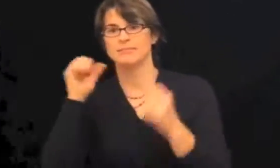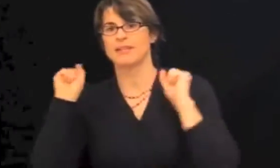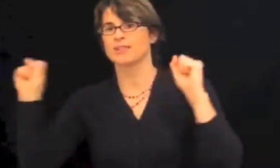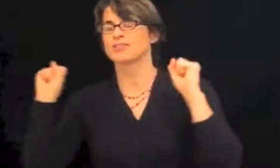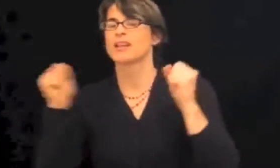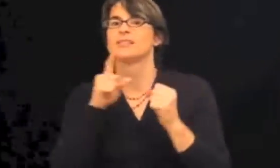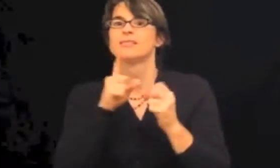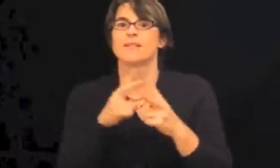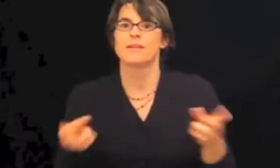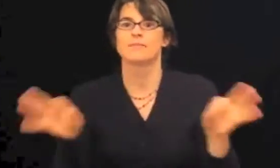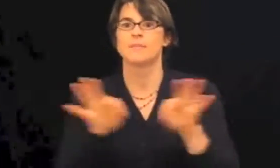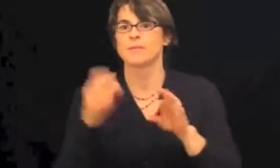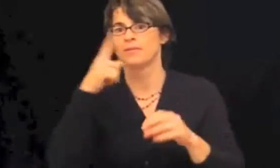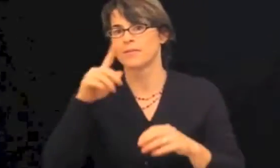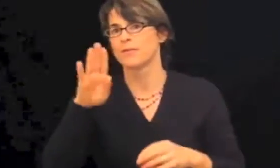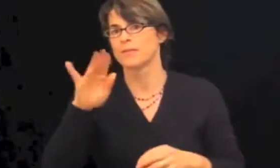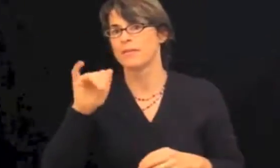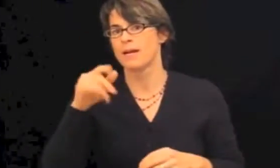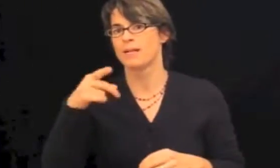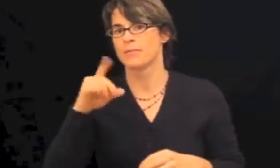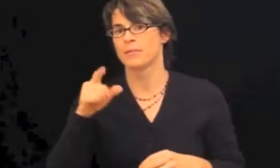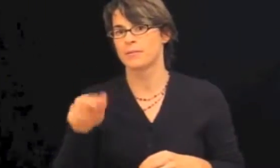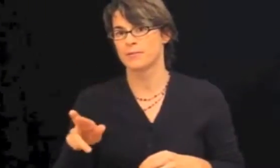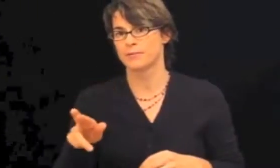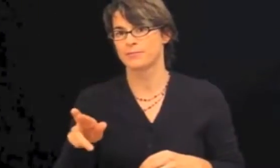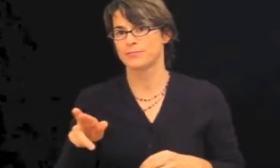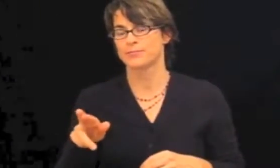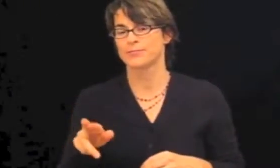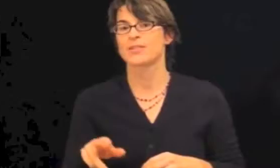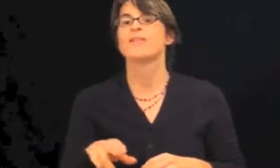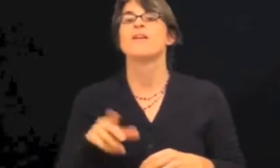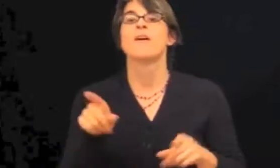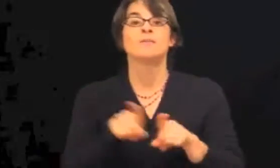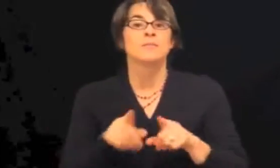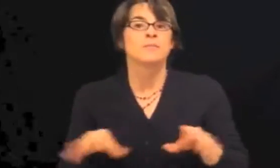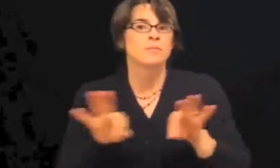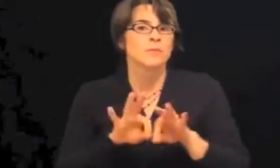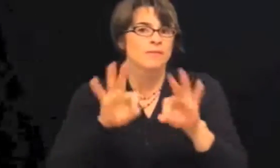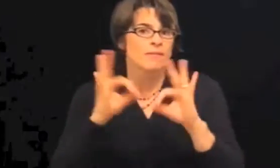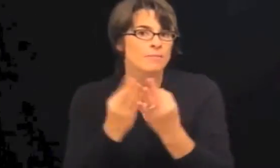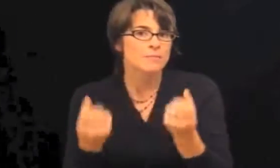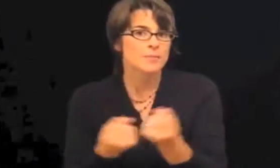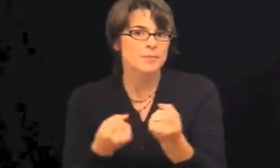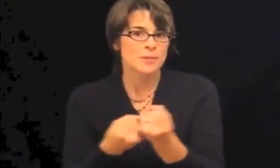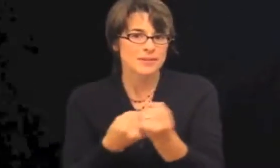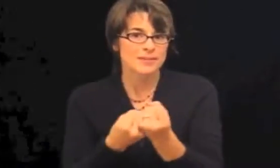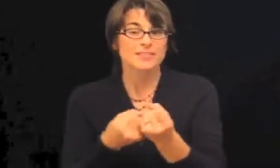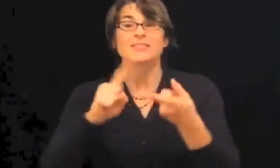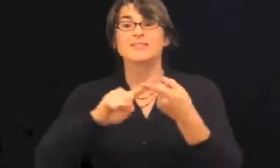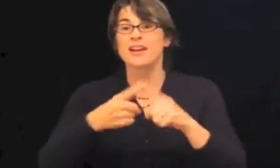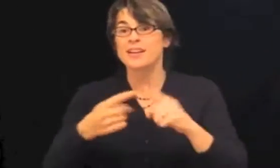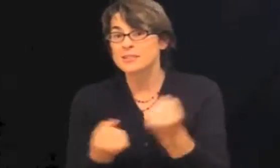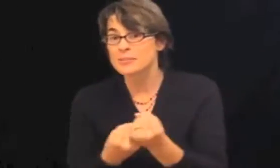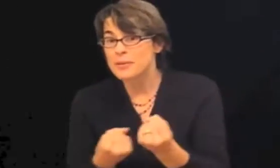important. Those three things, eating, sleeping and exercise are really important for controlling bipolar disorder.